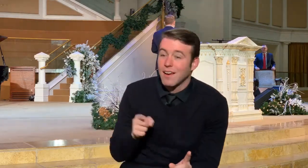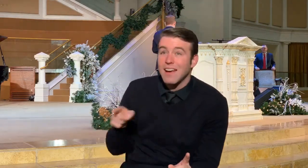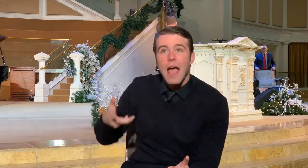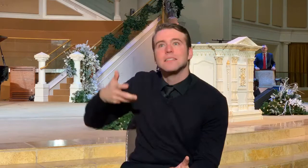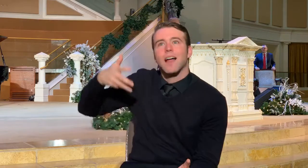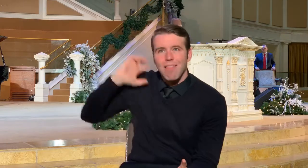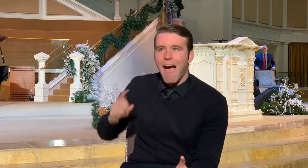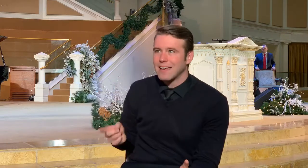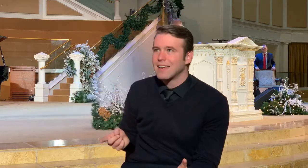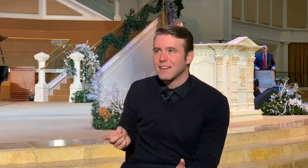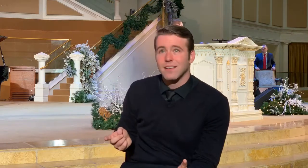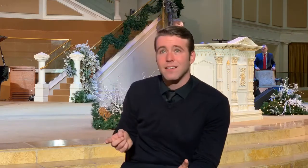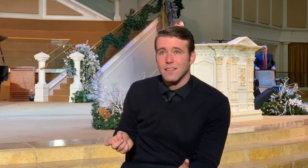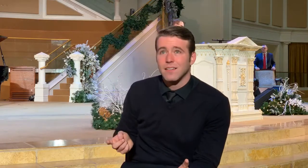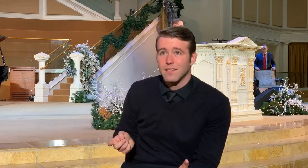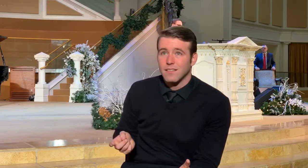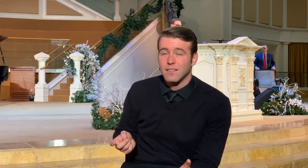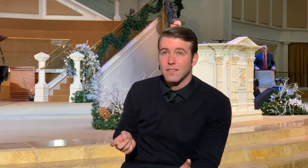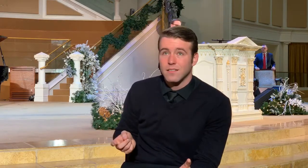is a lion.